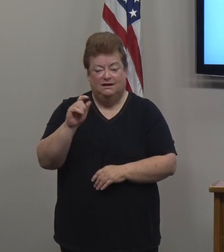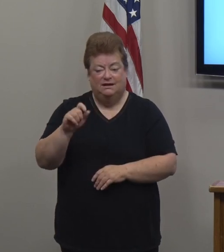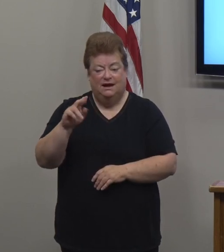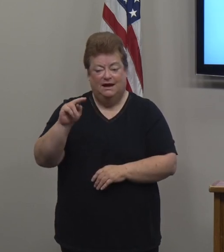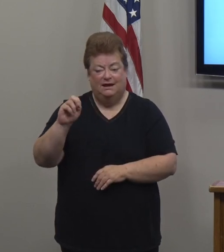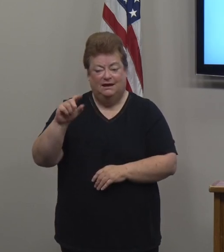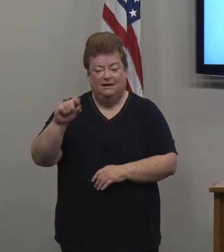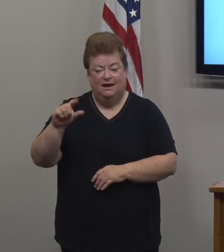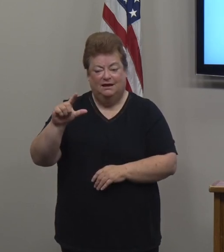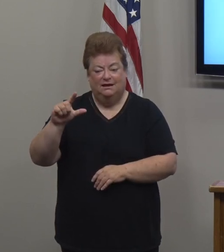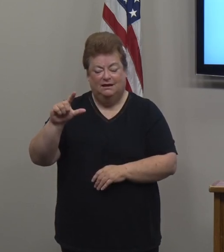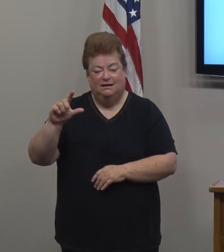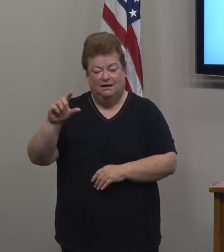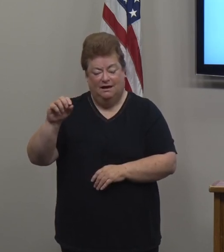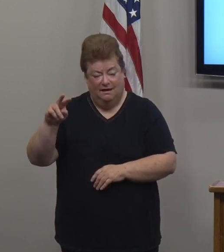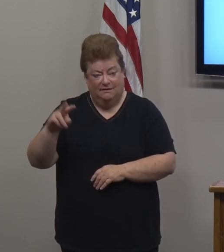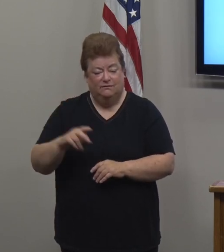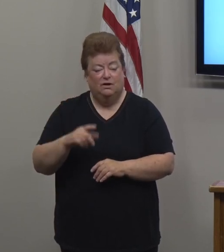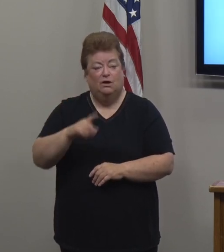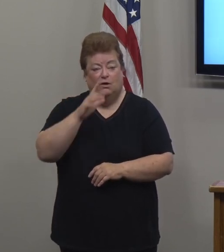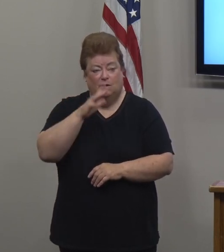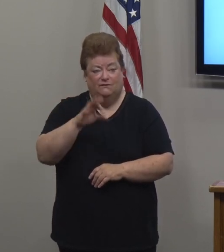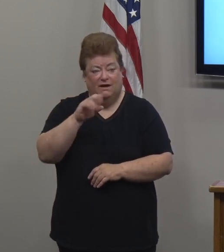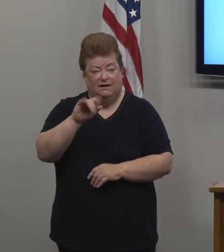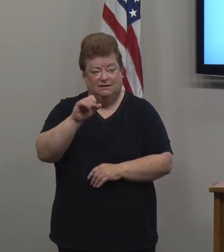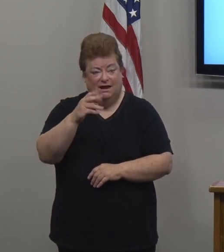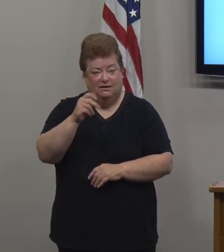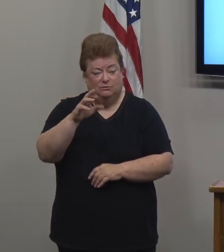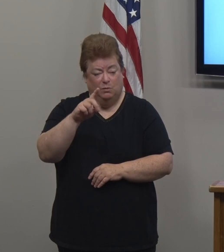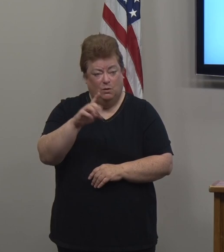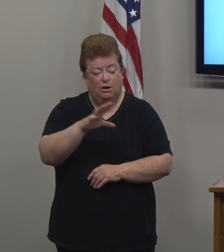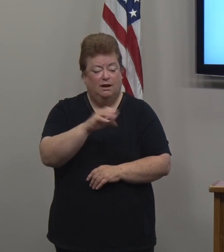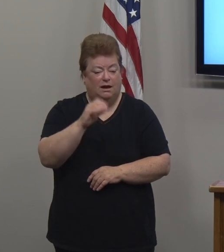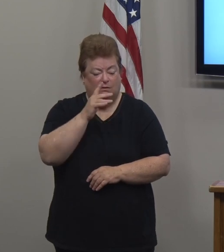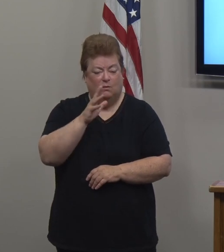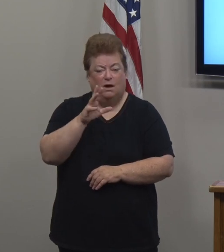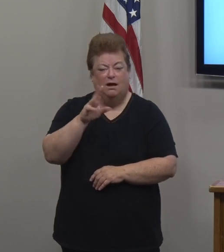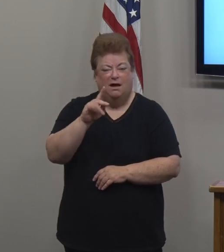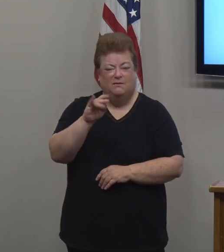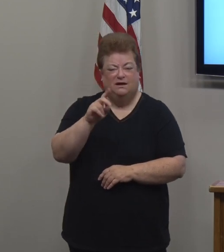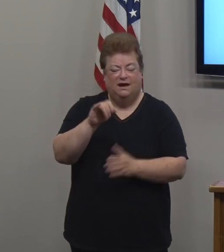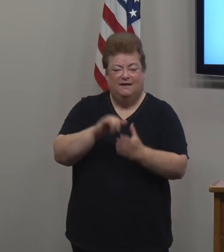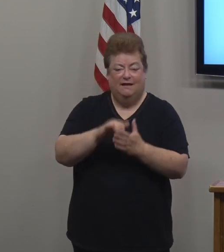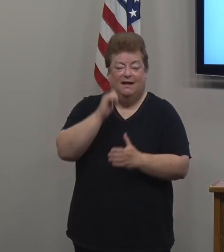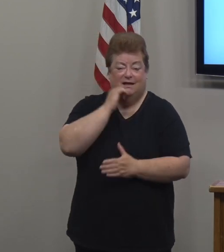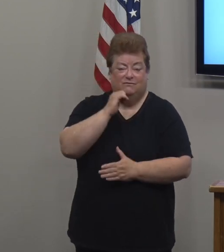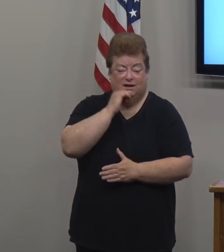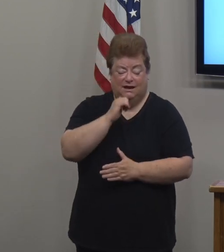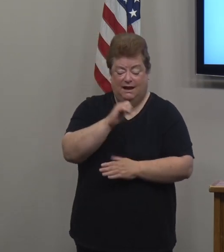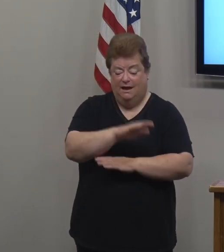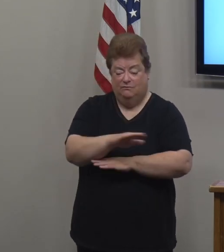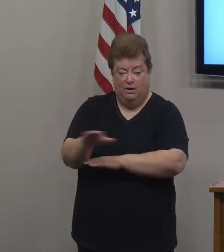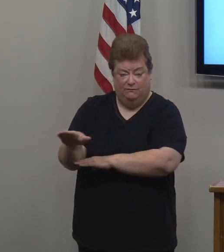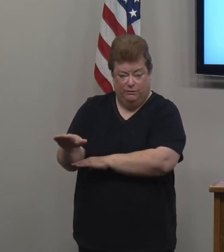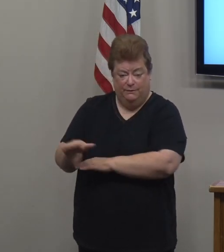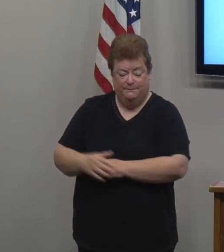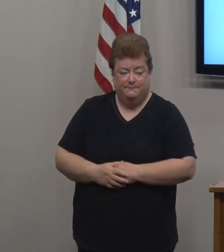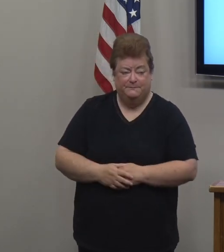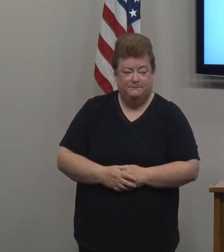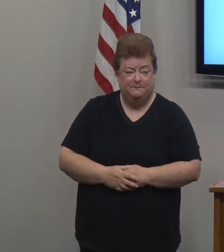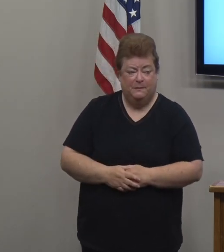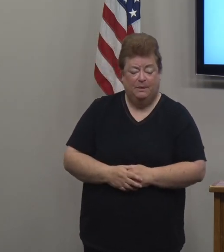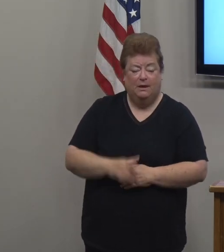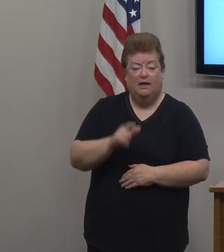covid19.lincoln.ne.gov. There you will find our dashboard, and we update that dashboard daily each afternoon. At